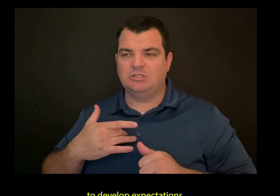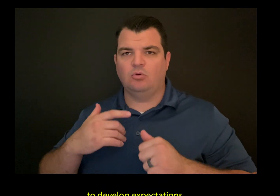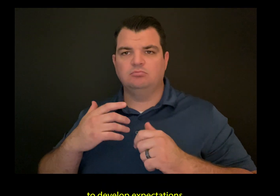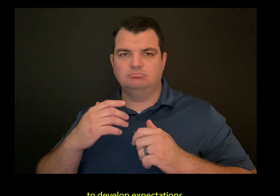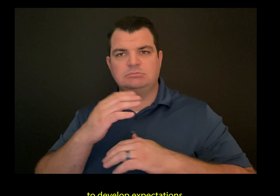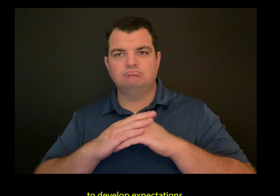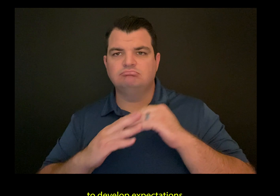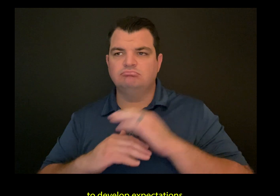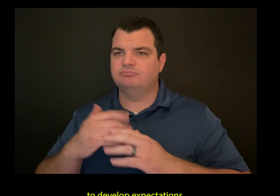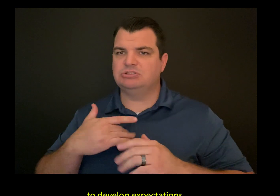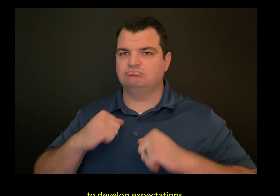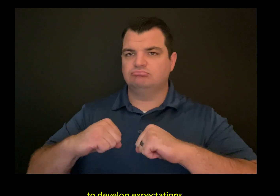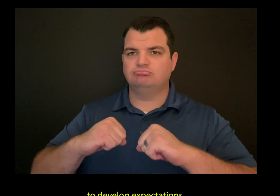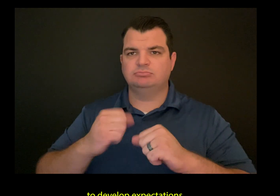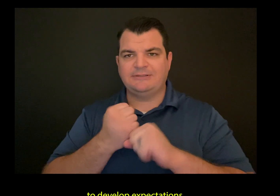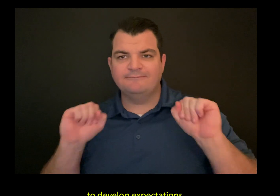develop expectations.